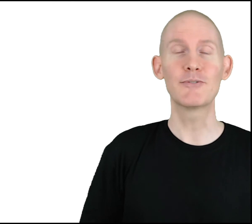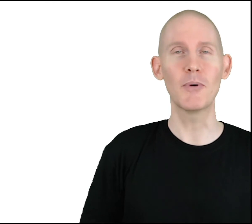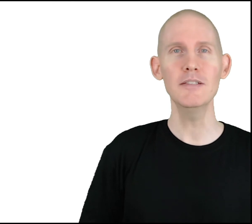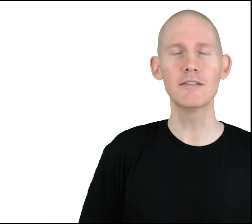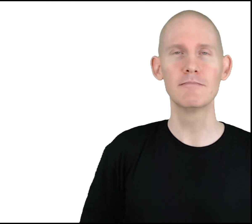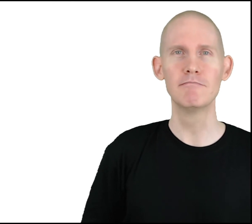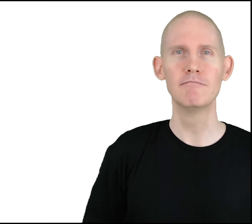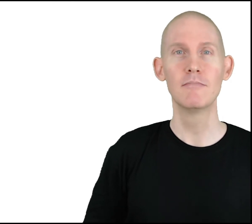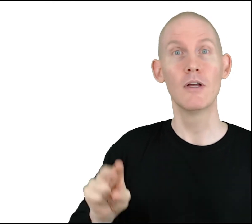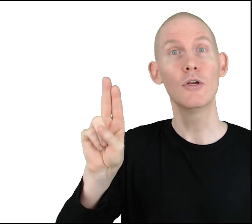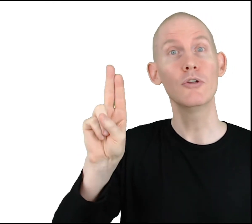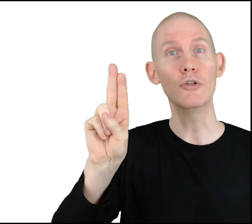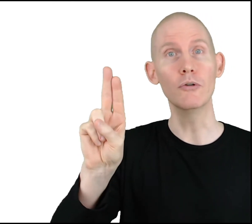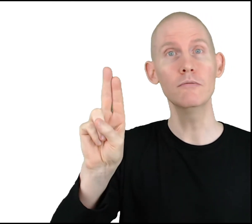twice. U.